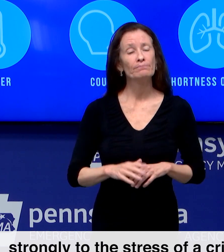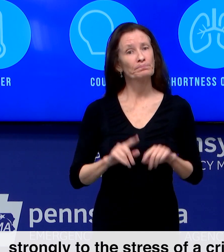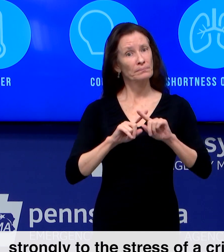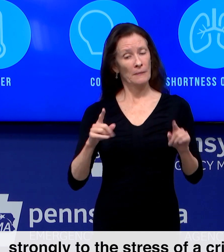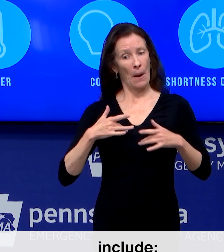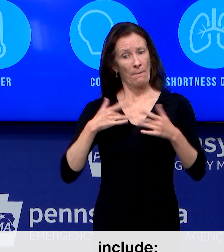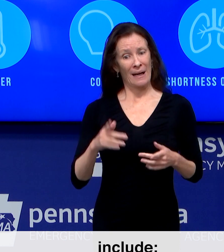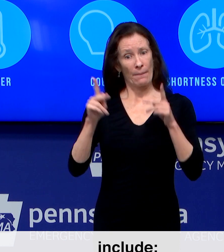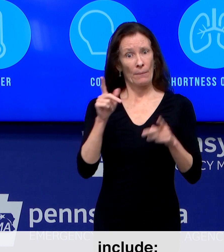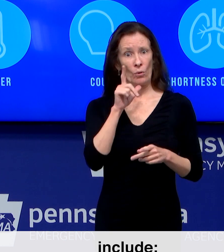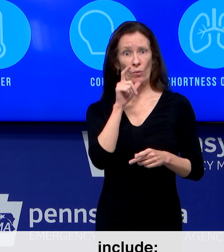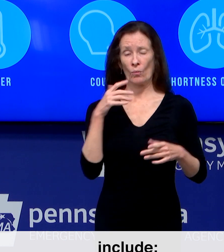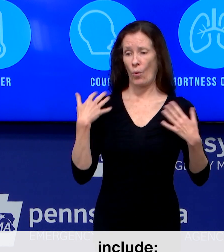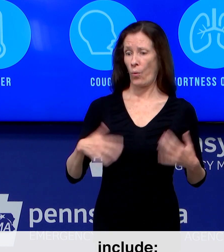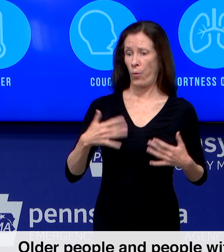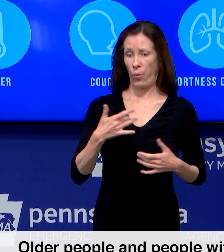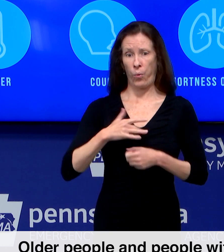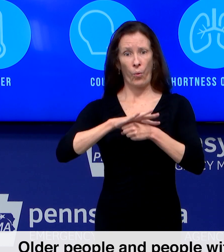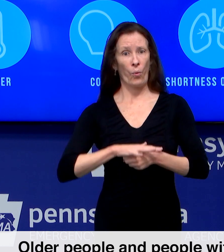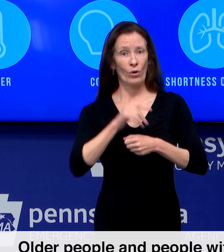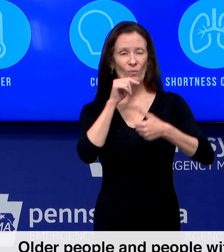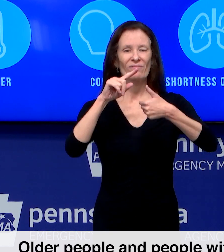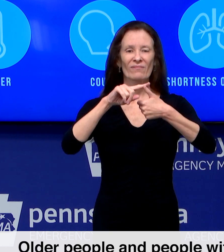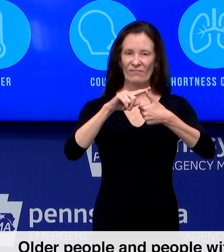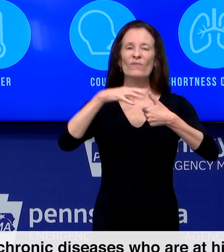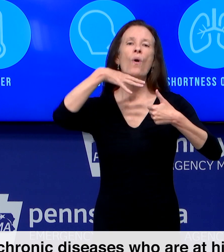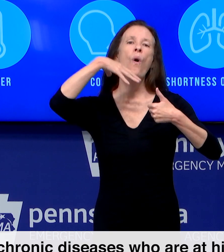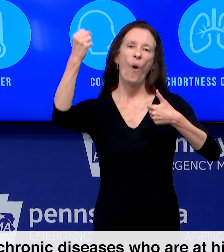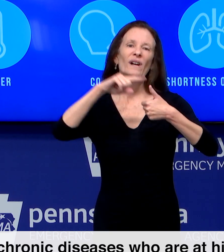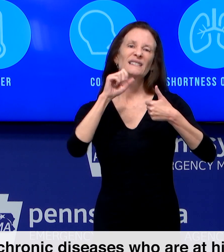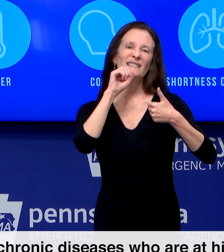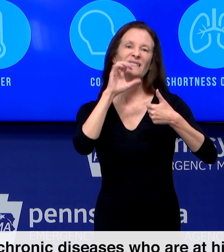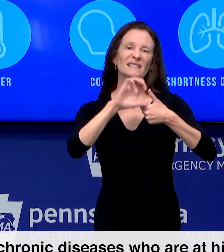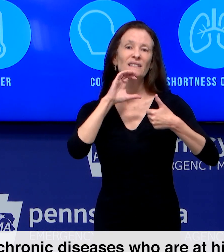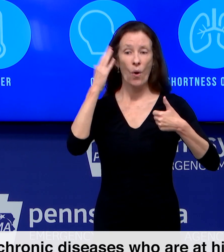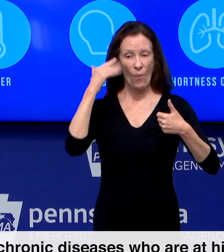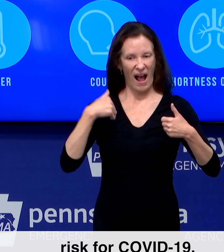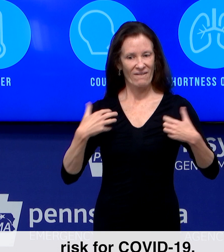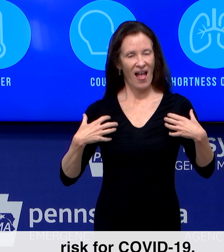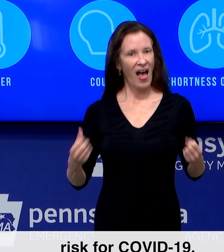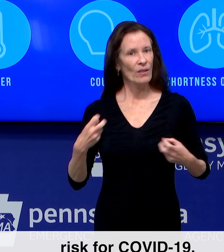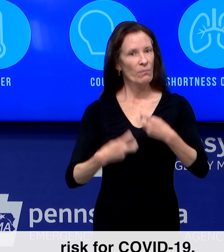crisis include older people and people with chronic diseases who are at higher risk for